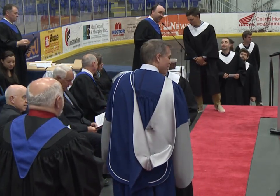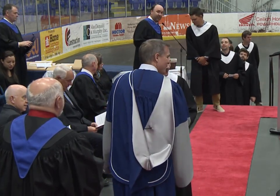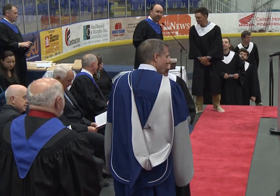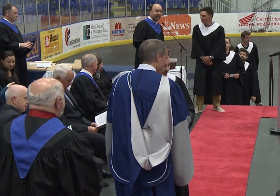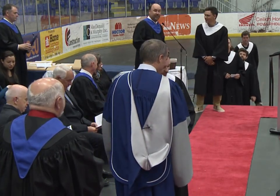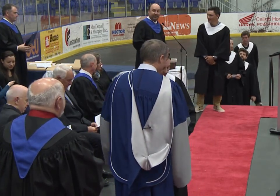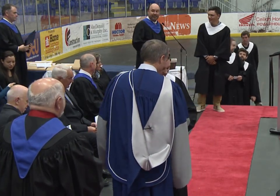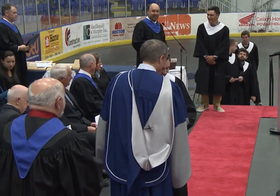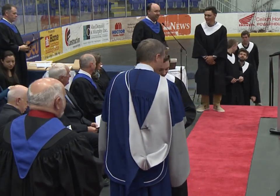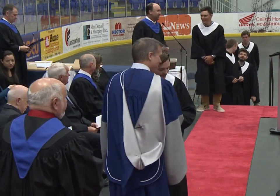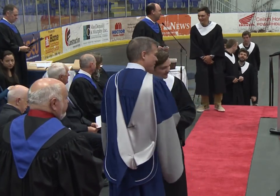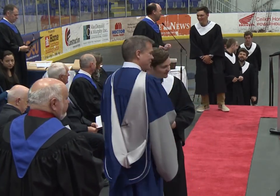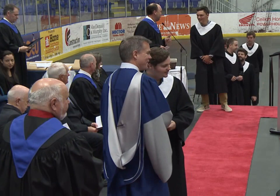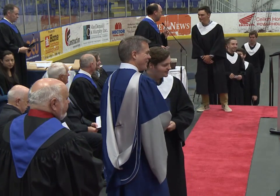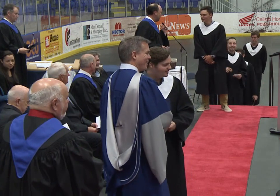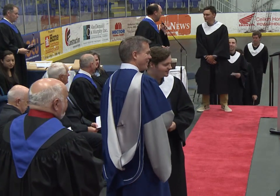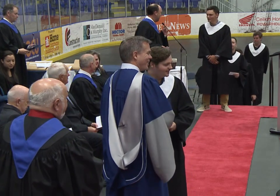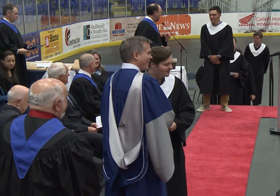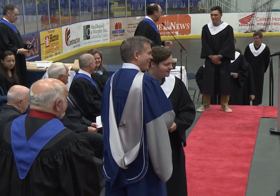We're not going to say it.